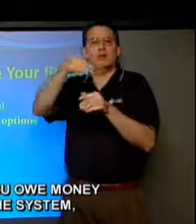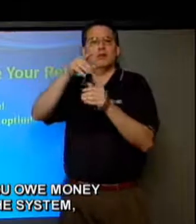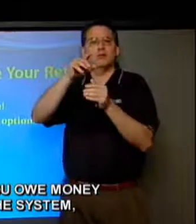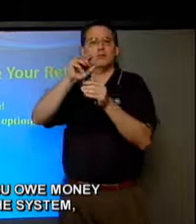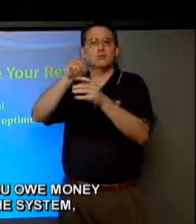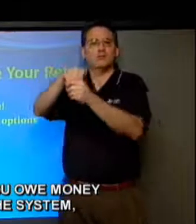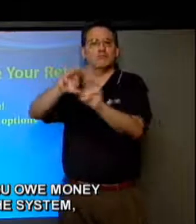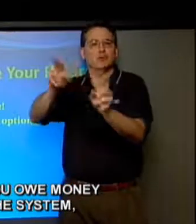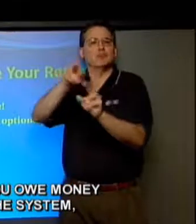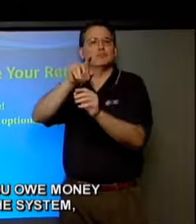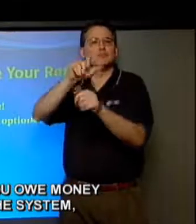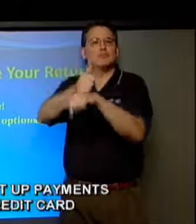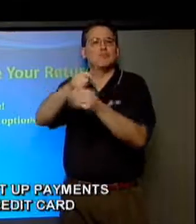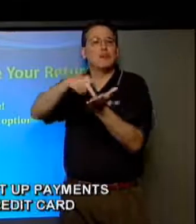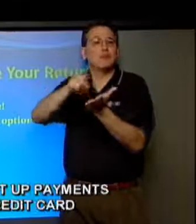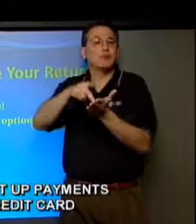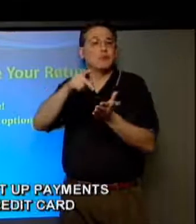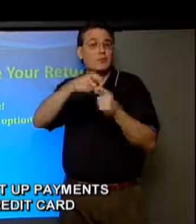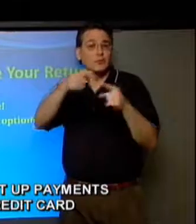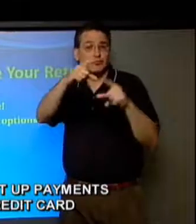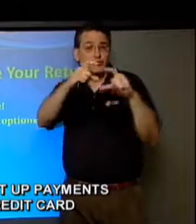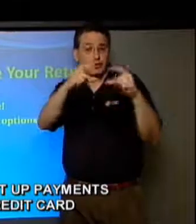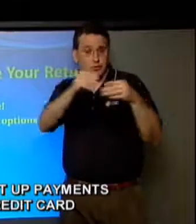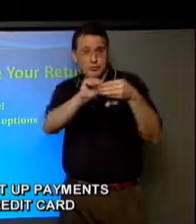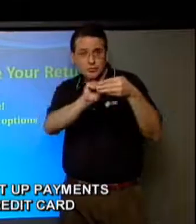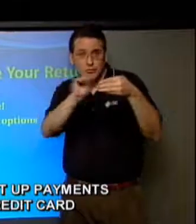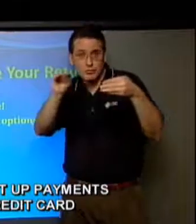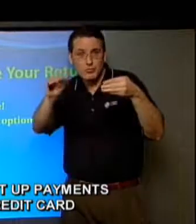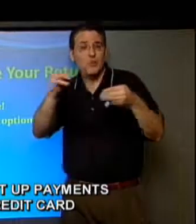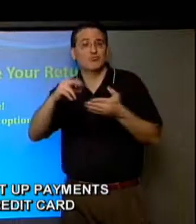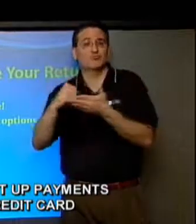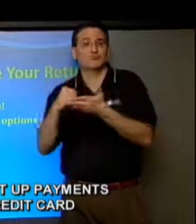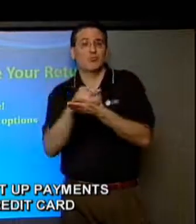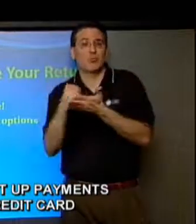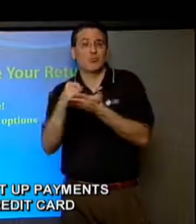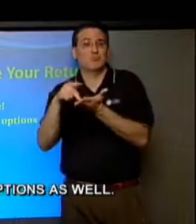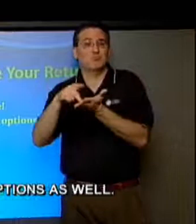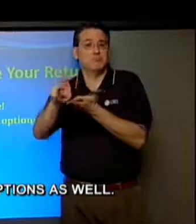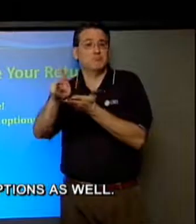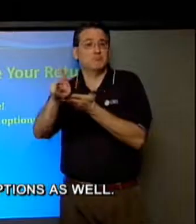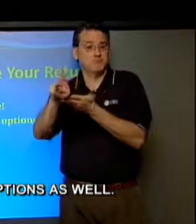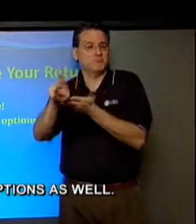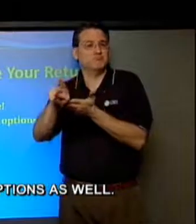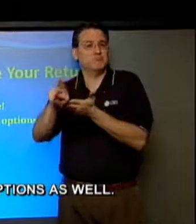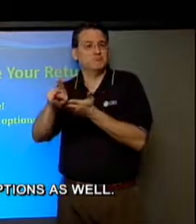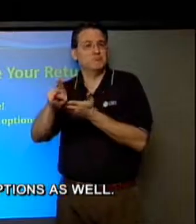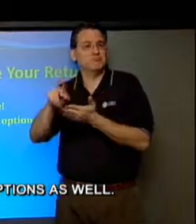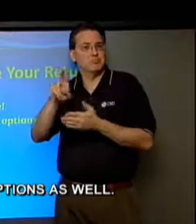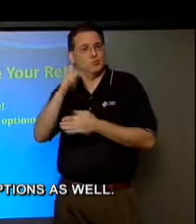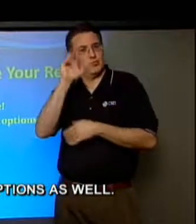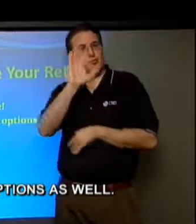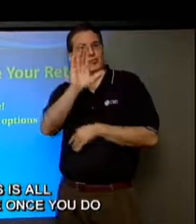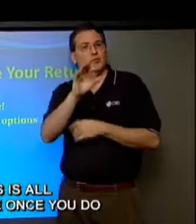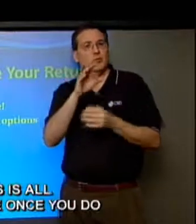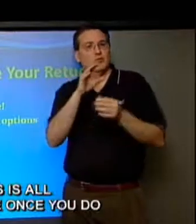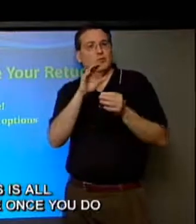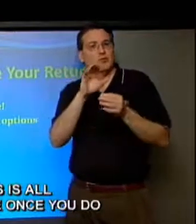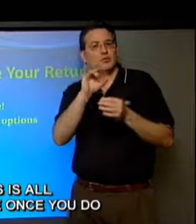money into the system, you can set up payments for a credit card or other options as well. And this is all